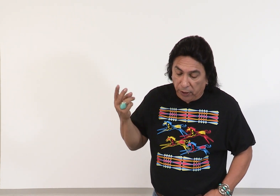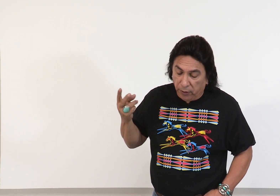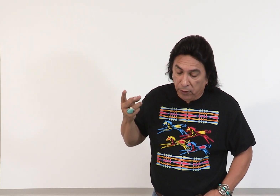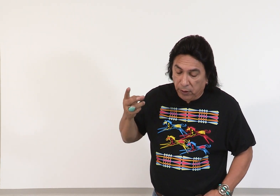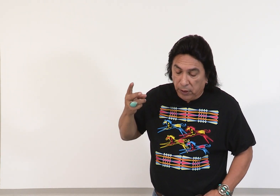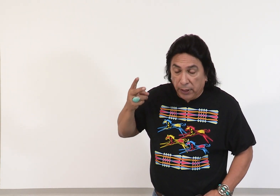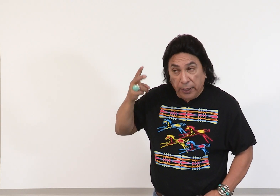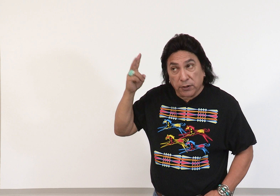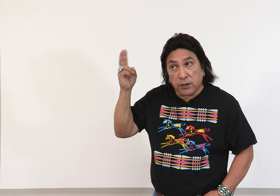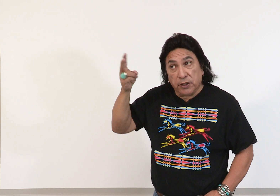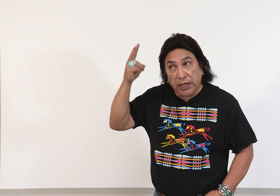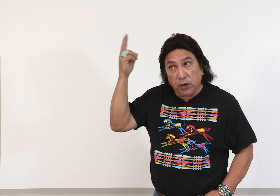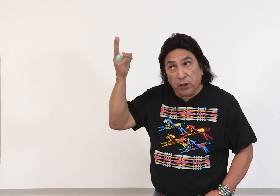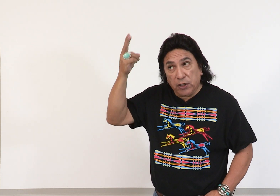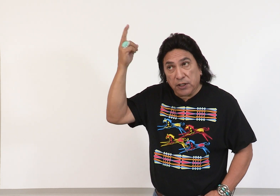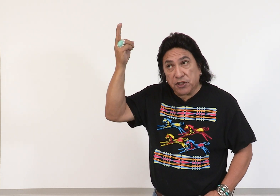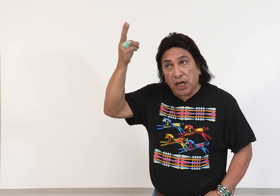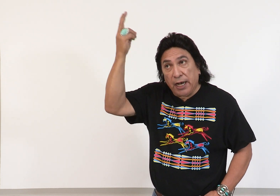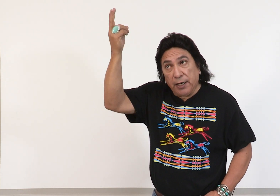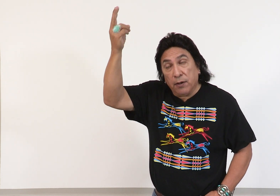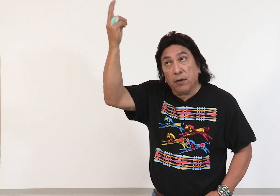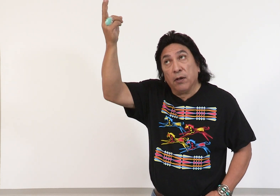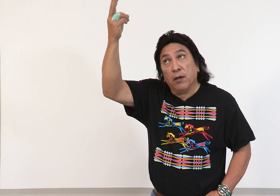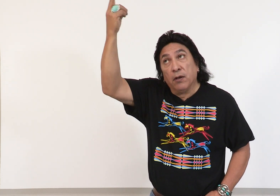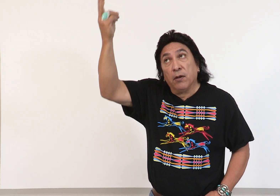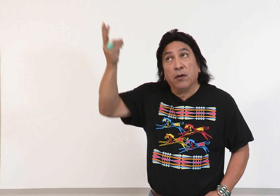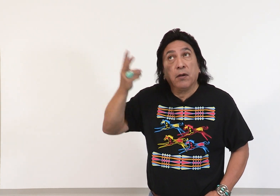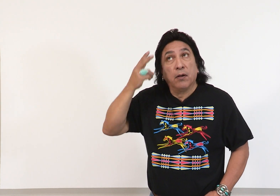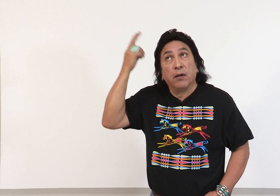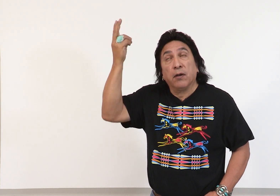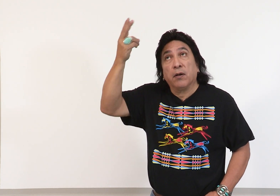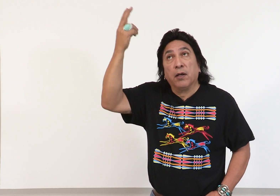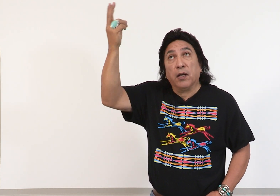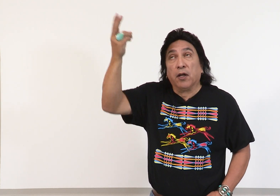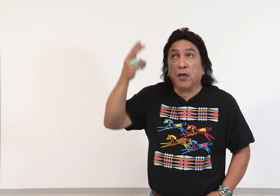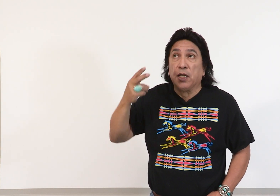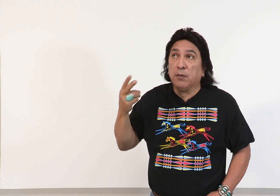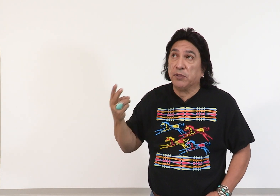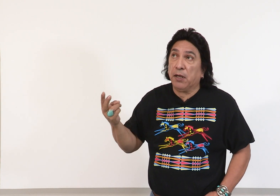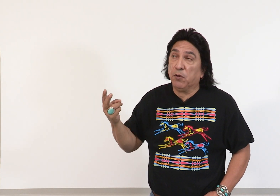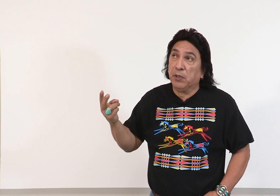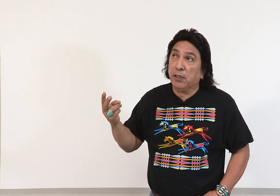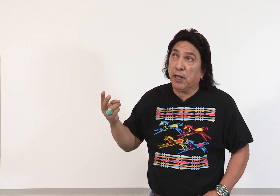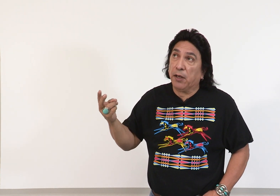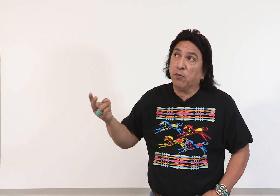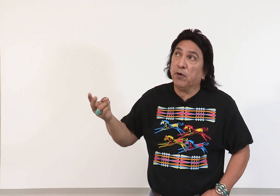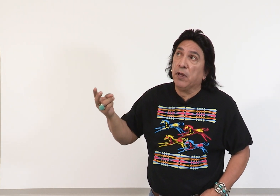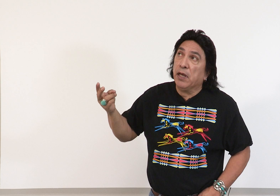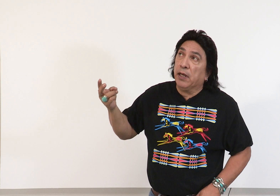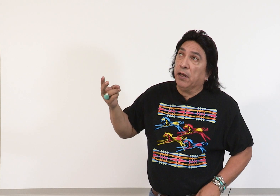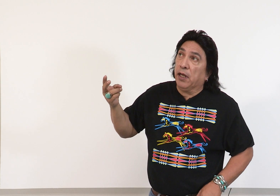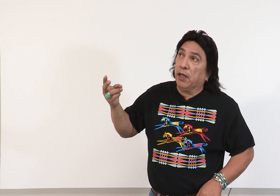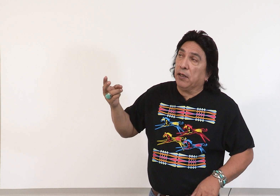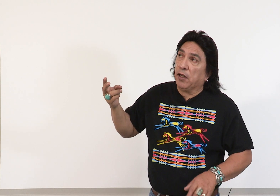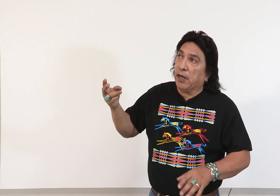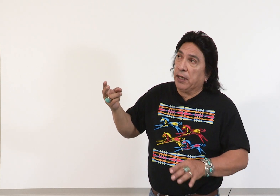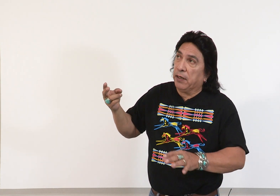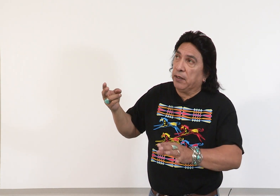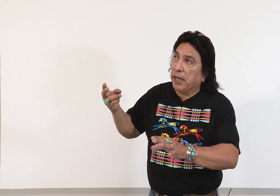prayer, is they do it to the side. And a lot of times that would be like when a lot of